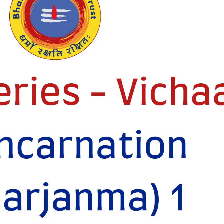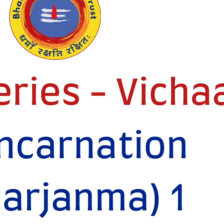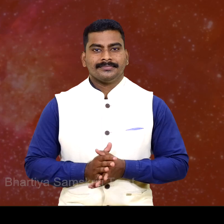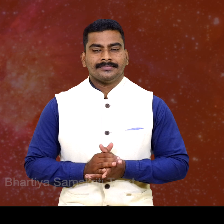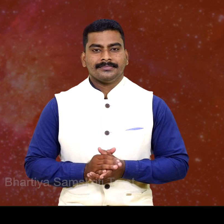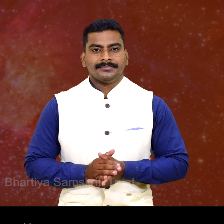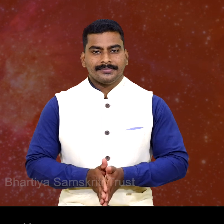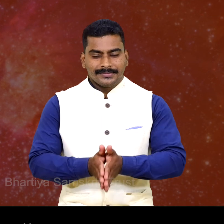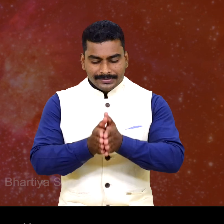Namaste.